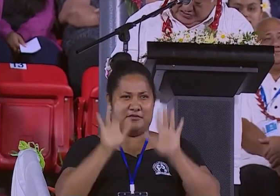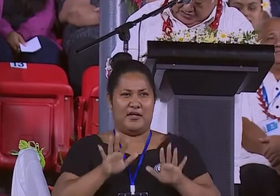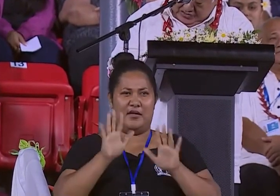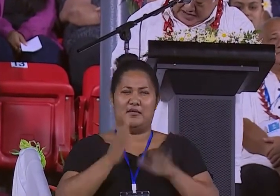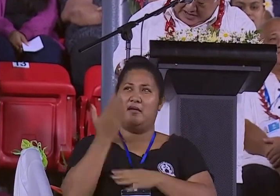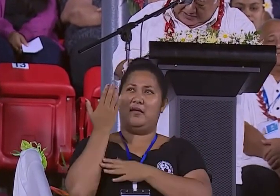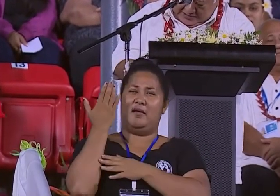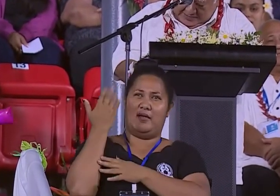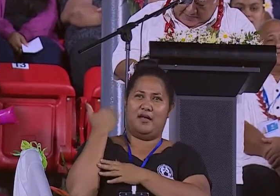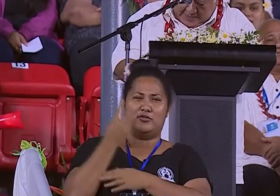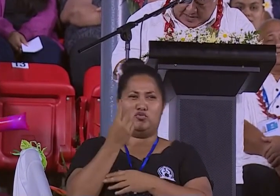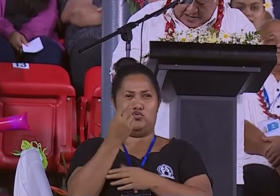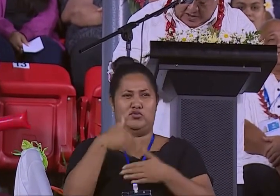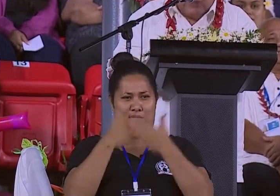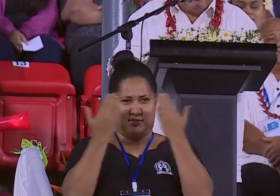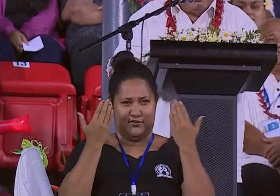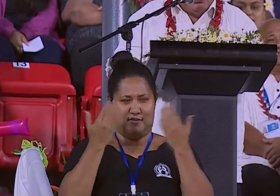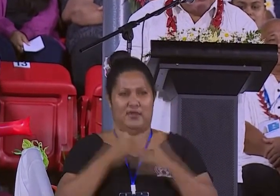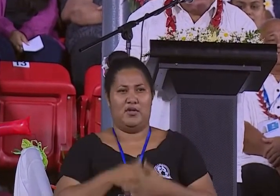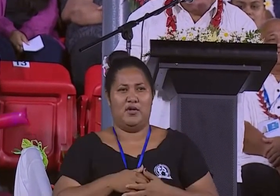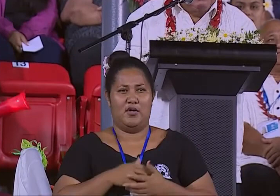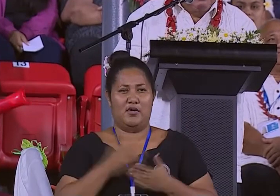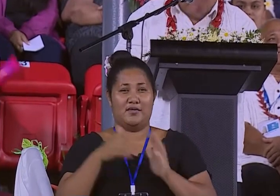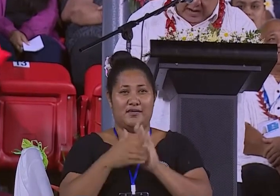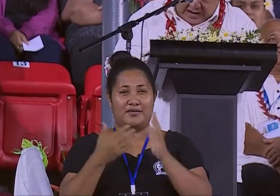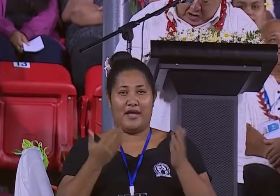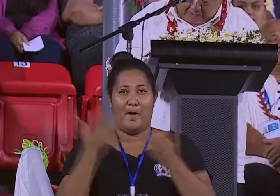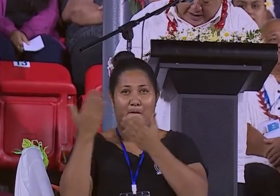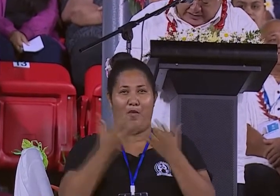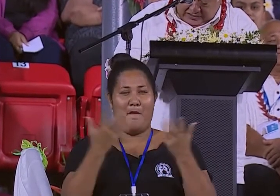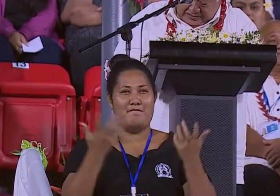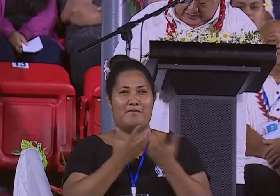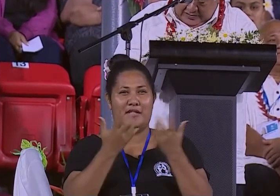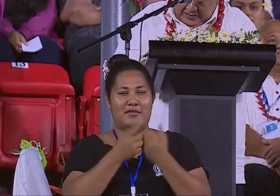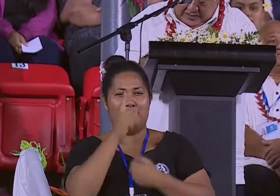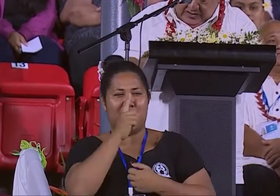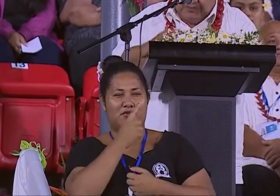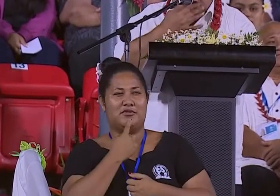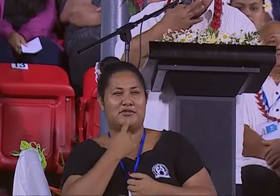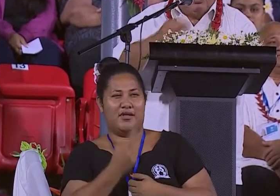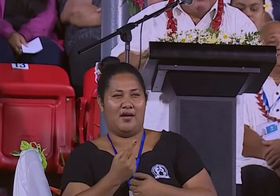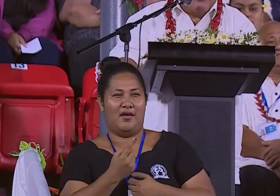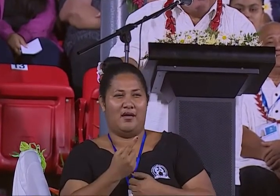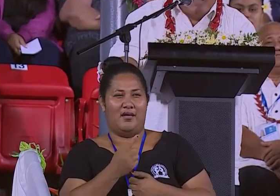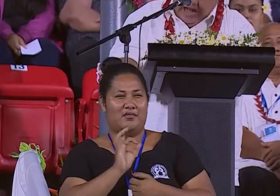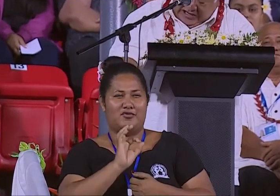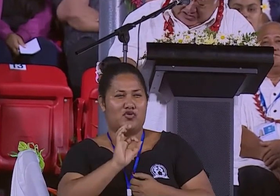sun over the last 2 days, which brought many